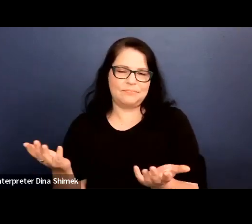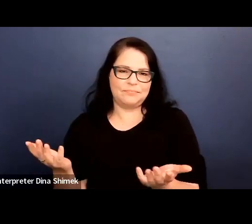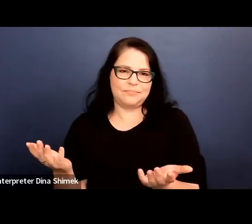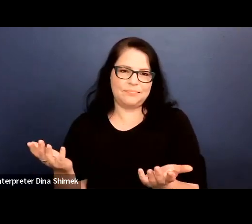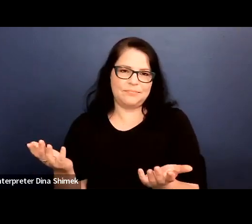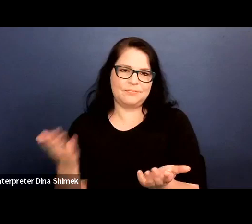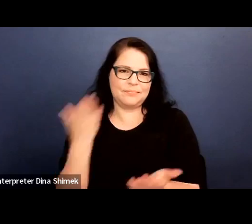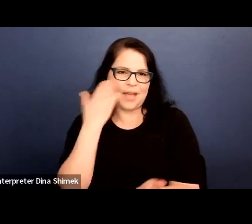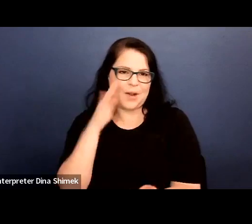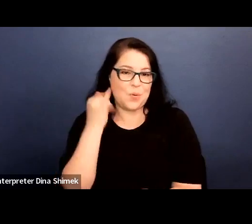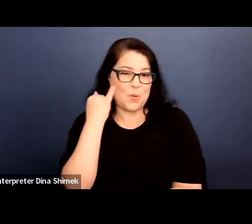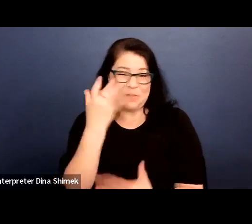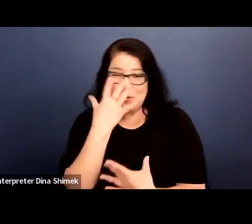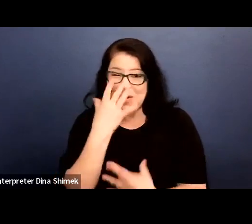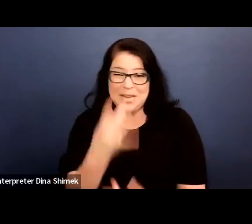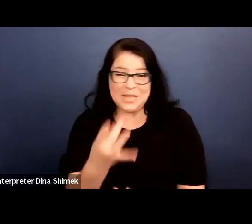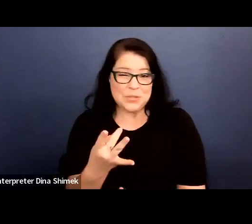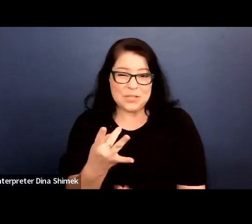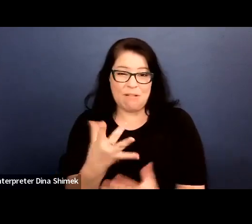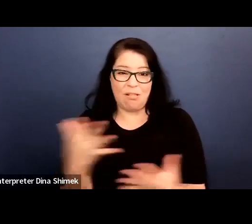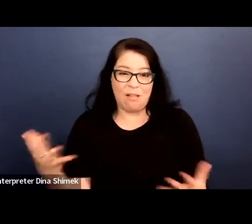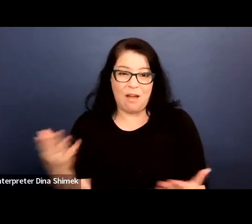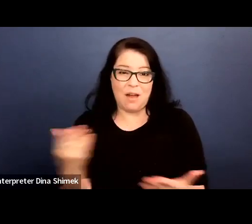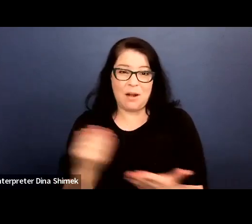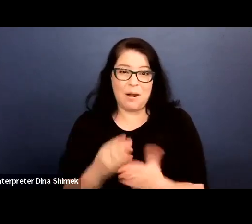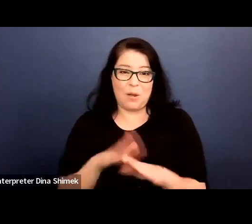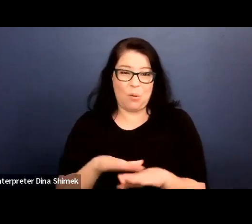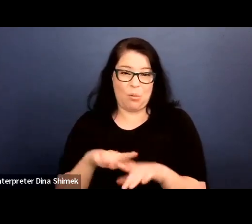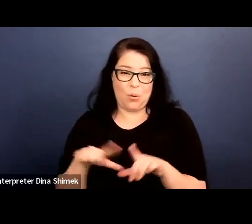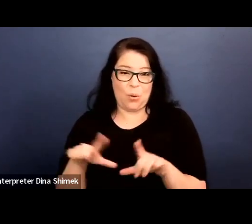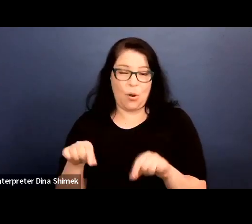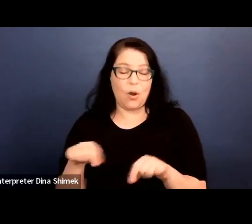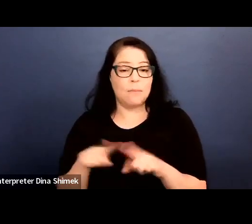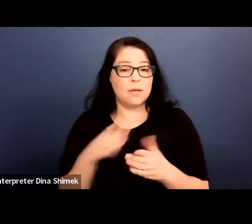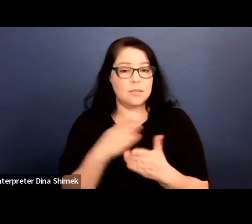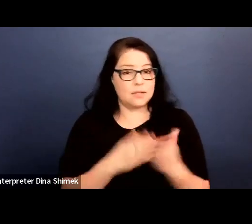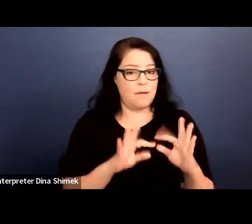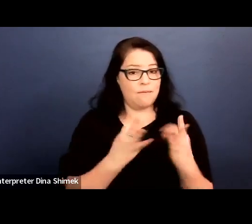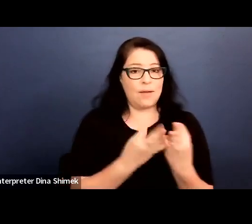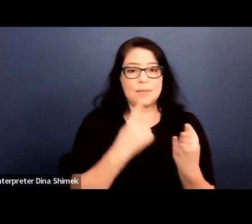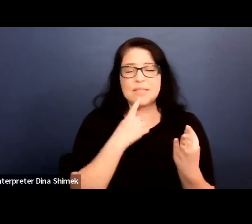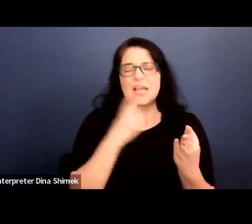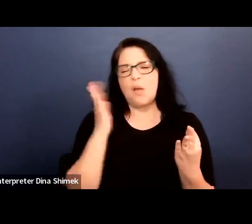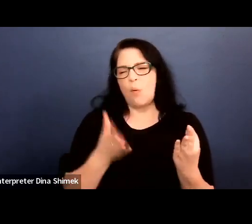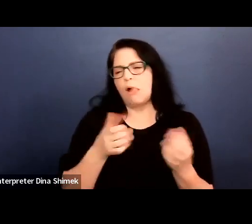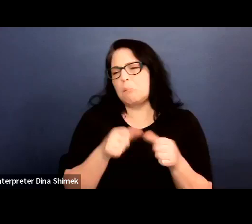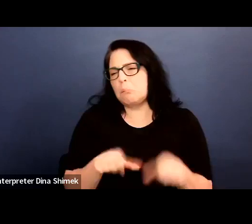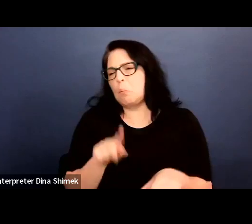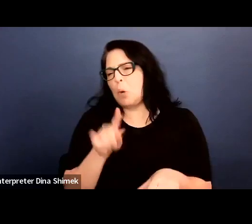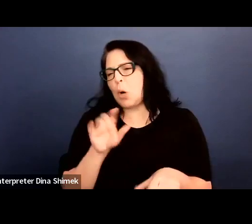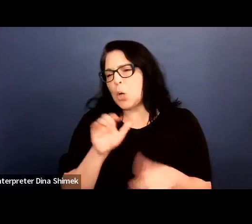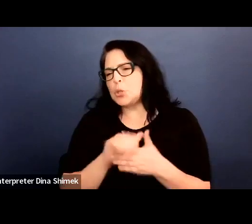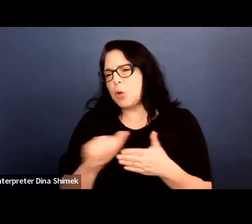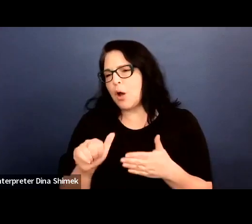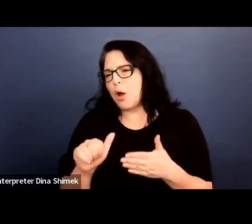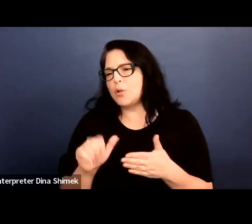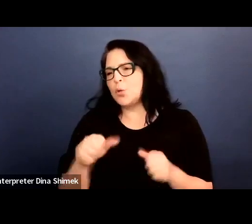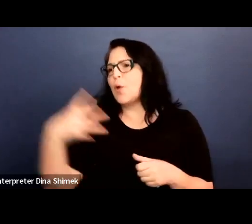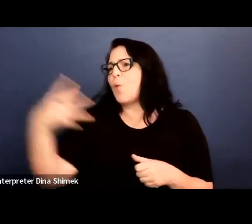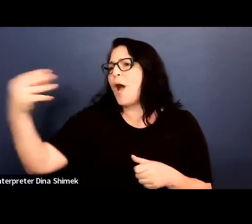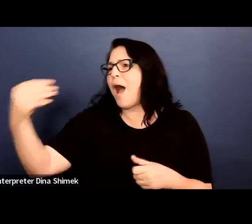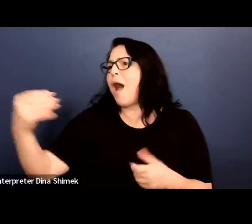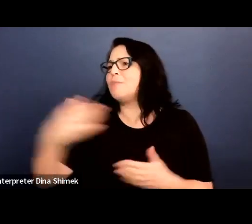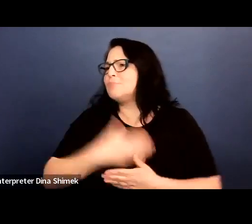that's something you're interested in having that much on there. But we see families say, hey, I'll put $100 on it. You can go out with your friends